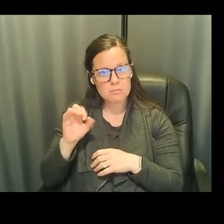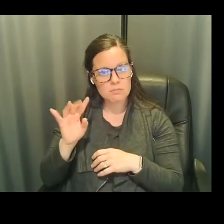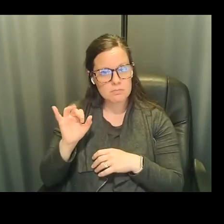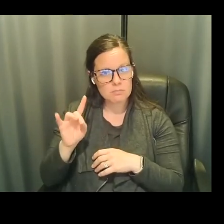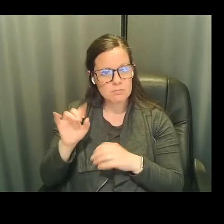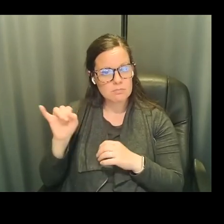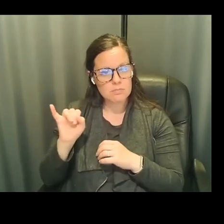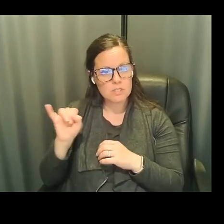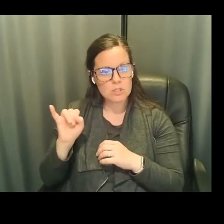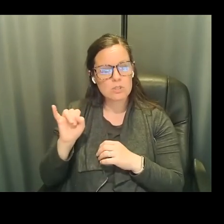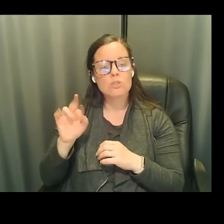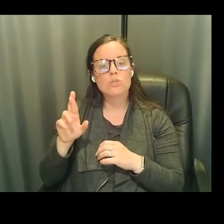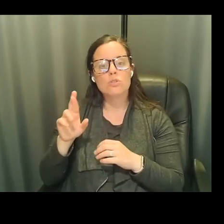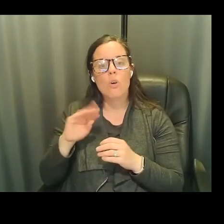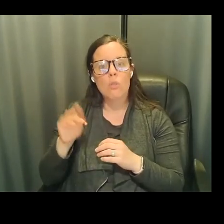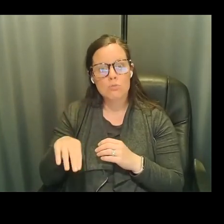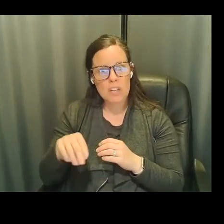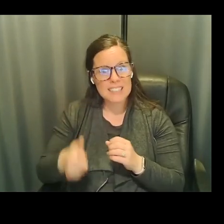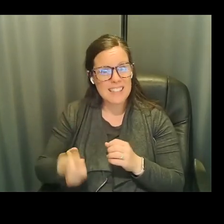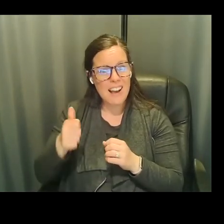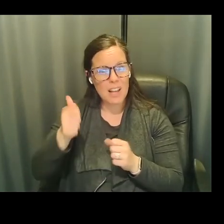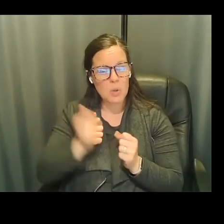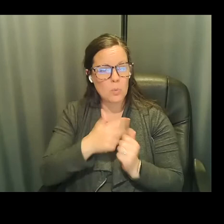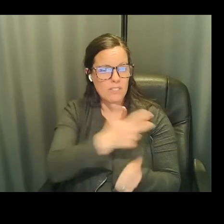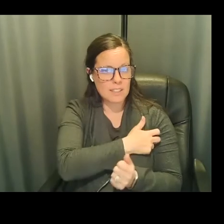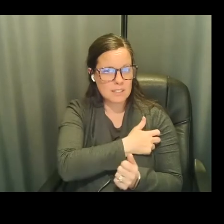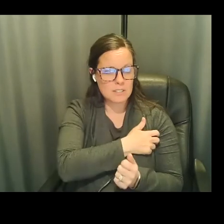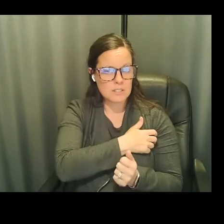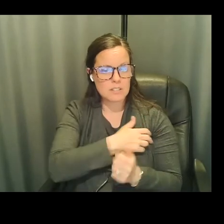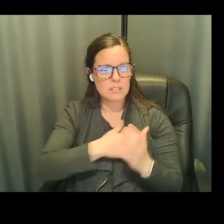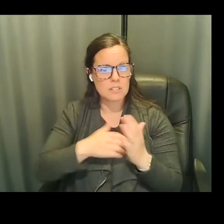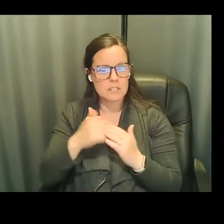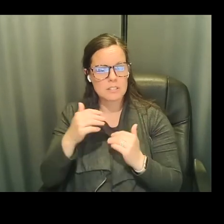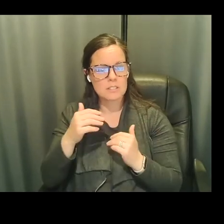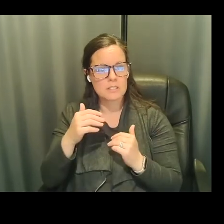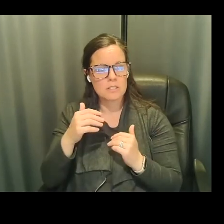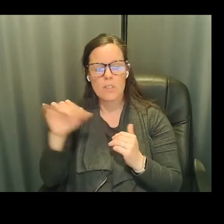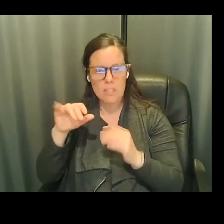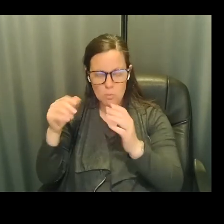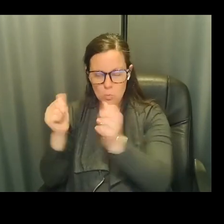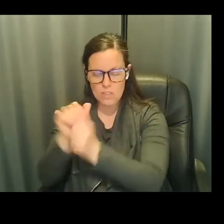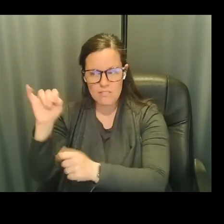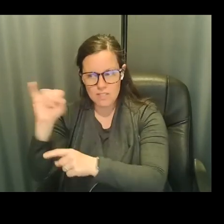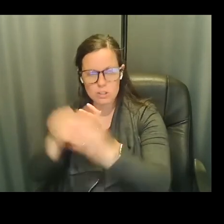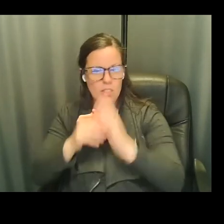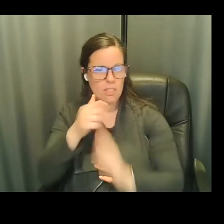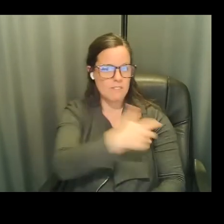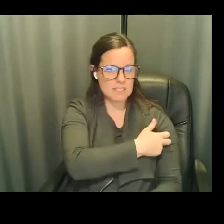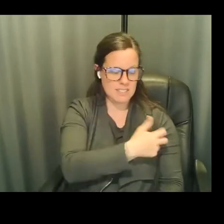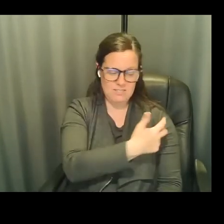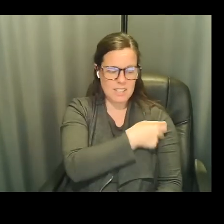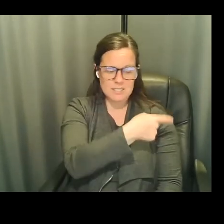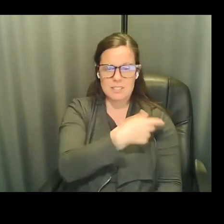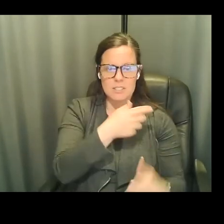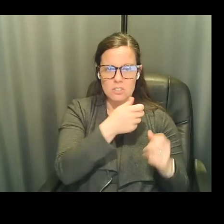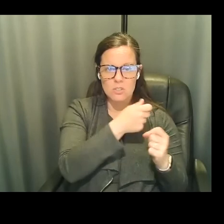is much higher with the infection than with the vaccine. And again, the vaccine, the likelihood of it causing